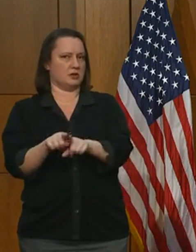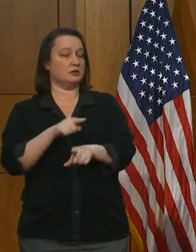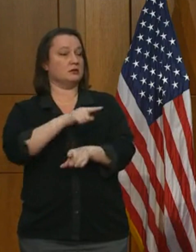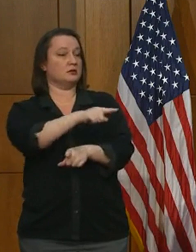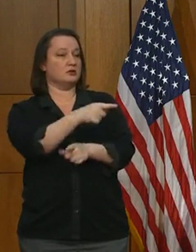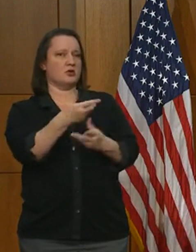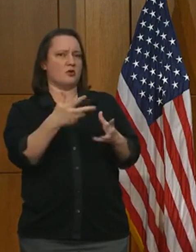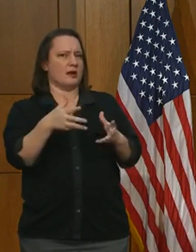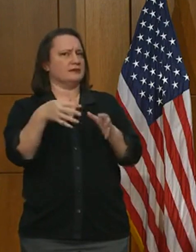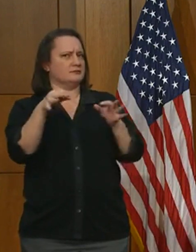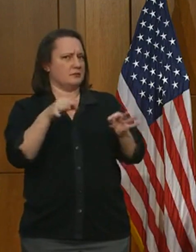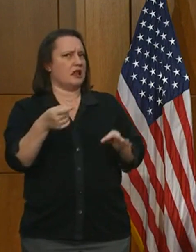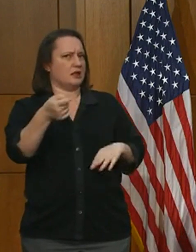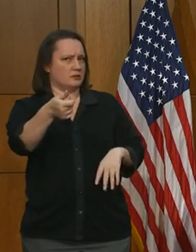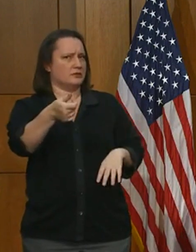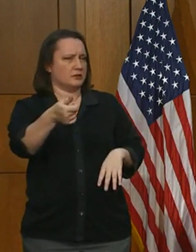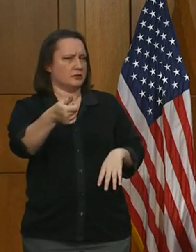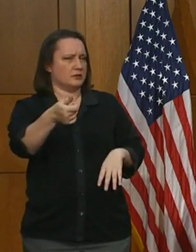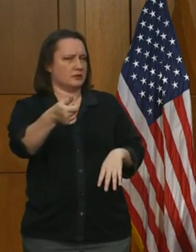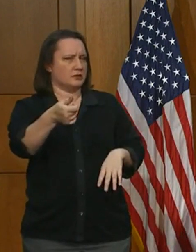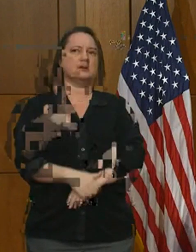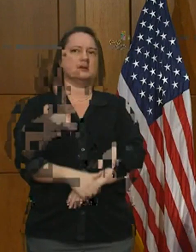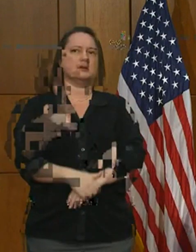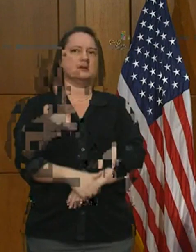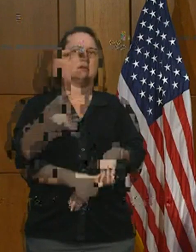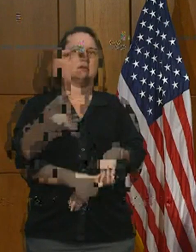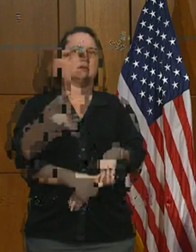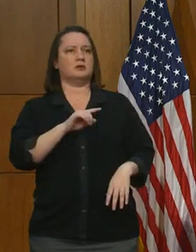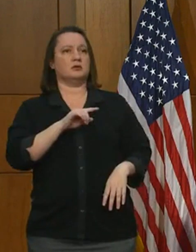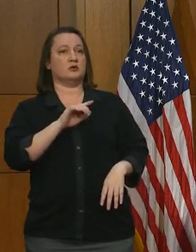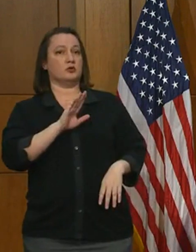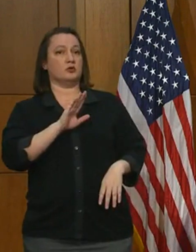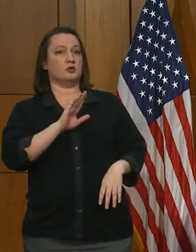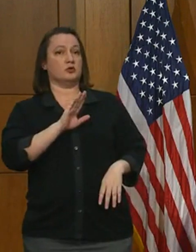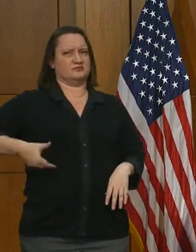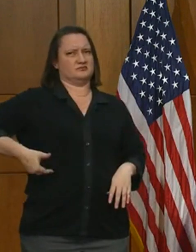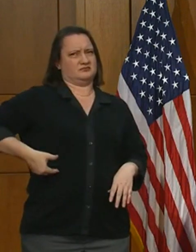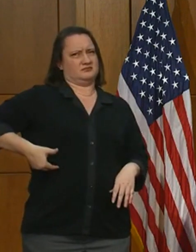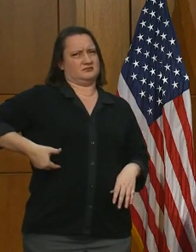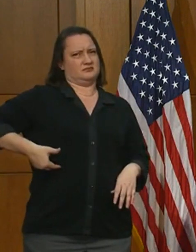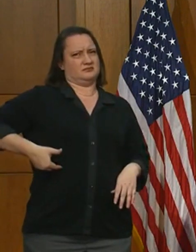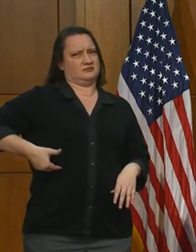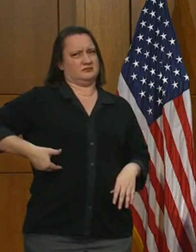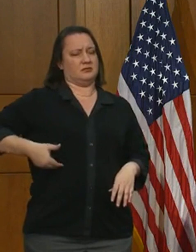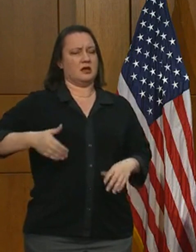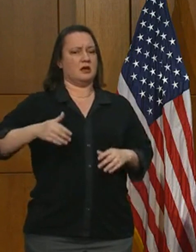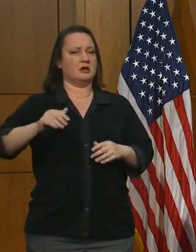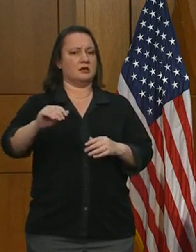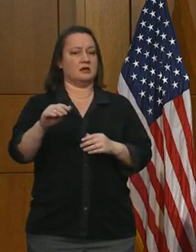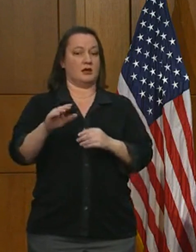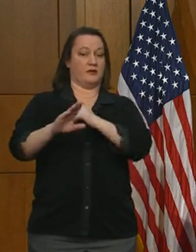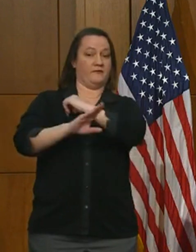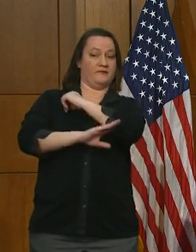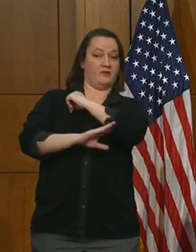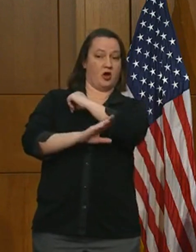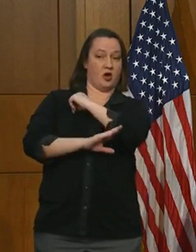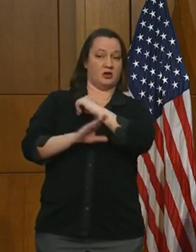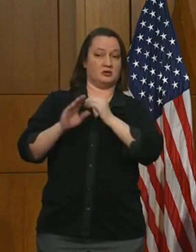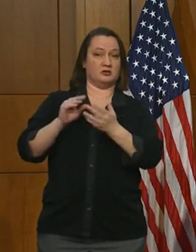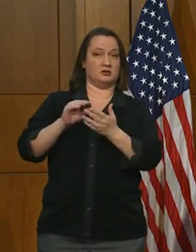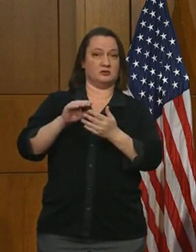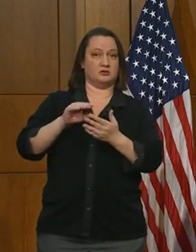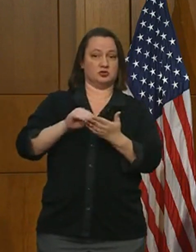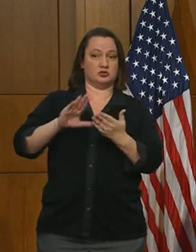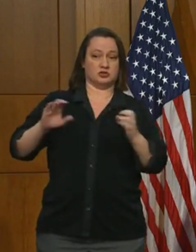bit about it, but just give me a gut check. How important is it for you to get those kids back to school in the fall?